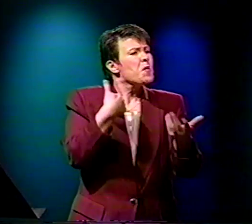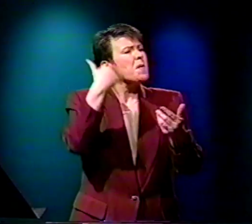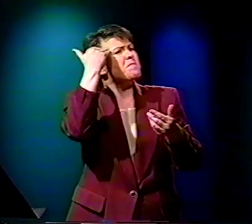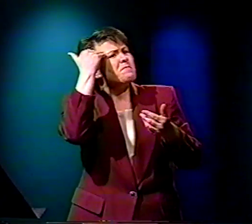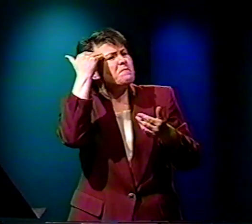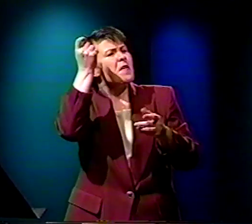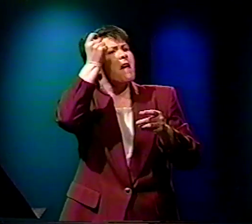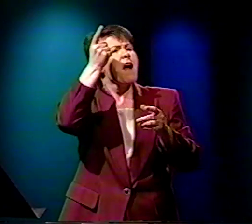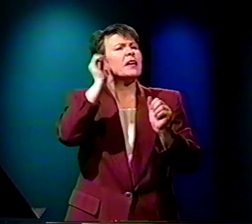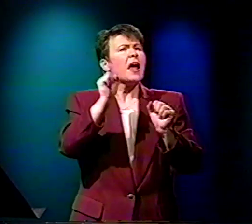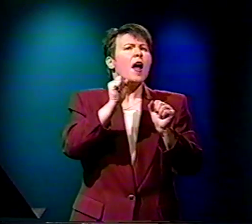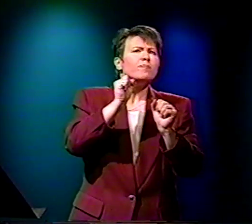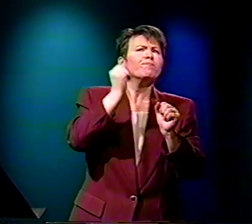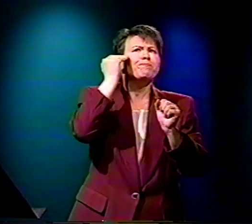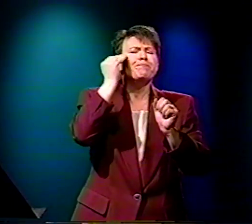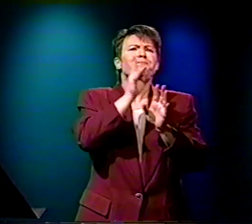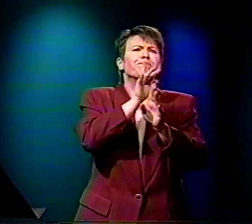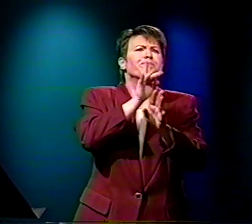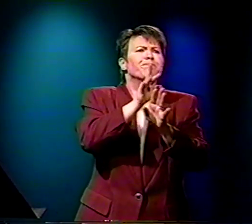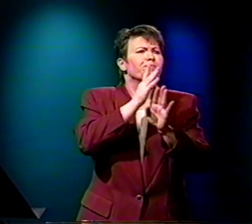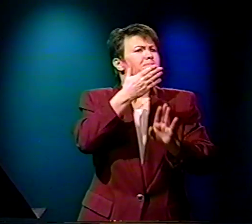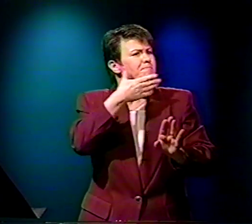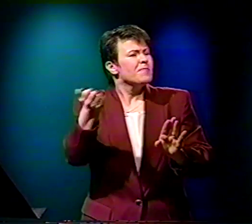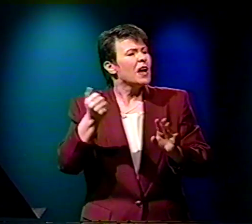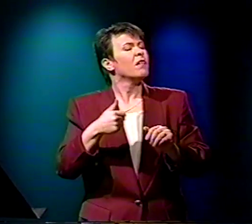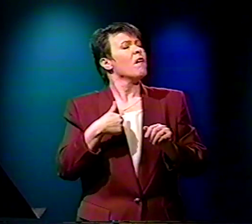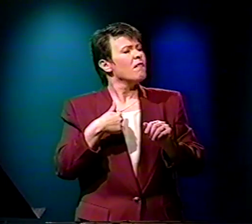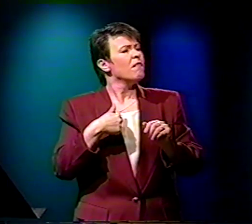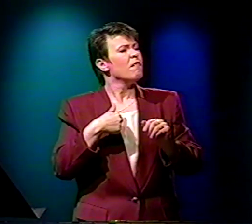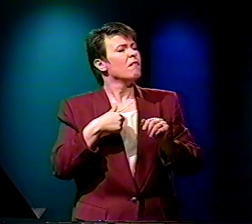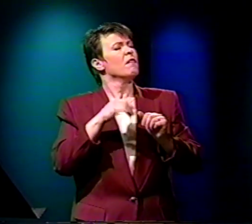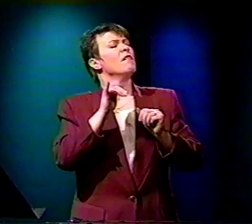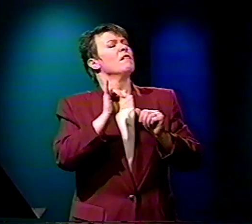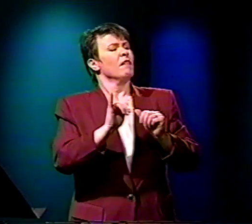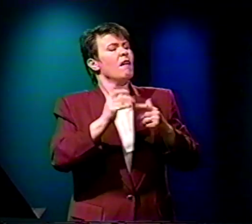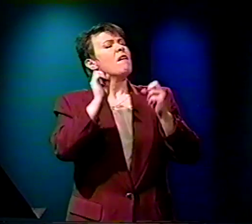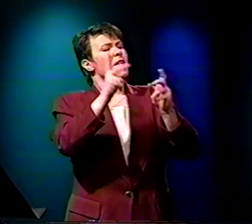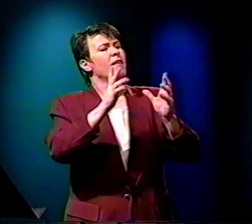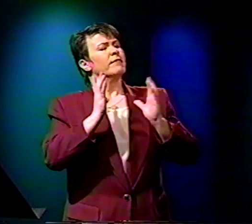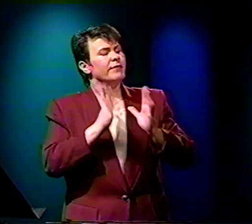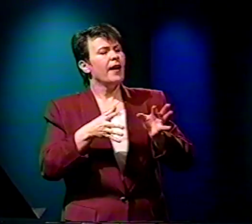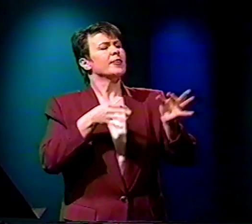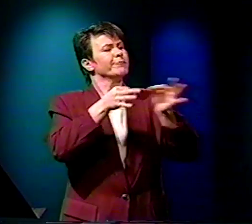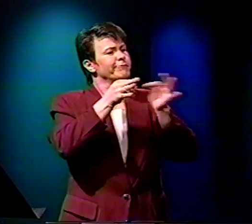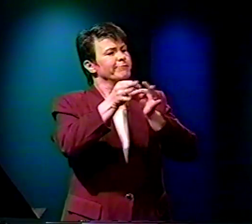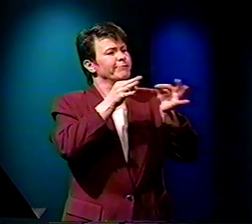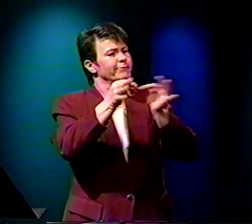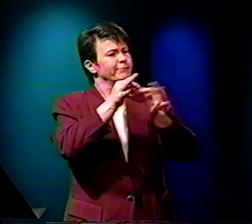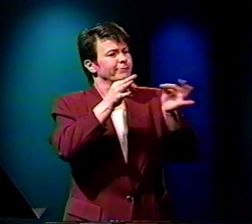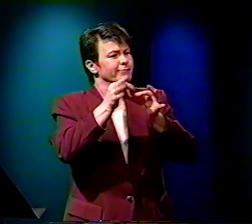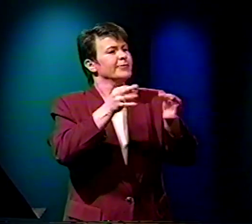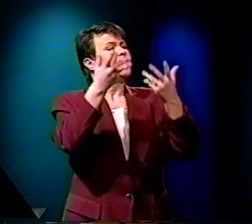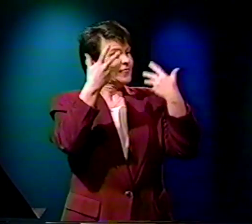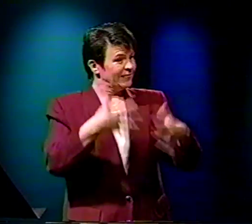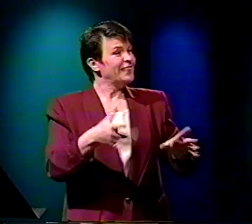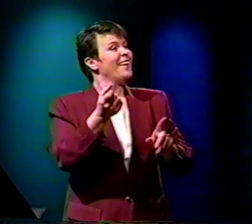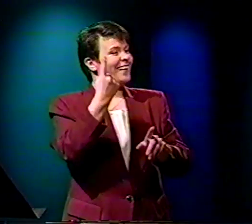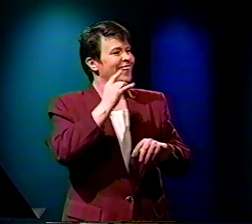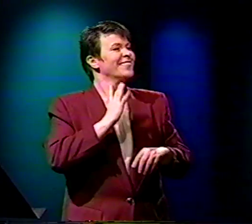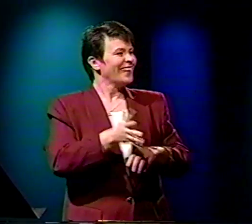why you're here? I just want to have a general idea so I will interpret more effectively for you. So the deaf person goes ahead and tells the